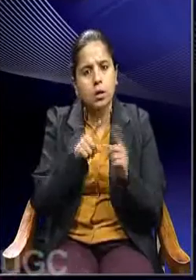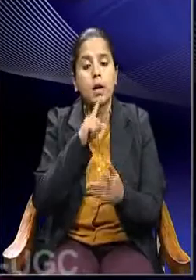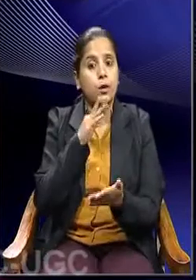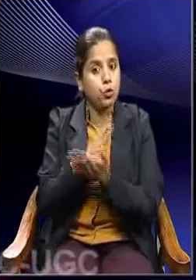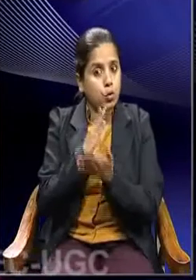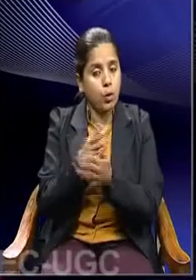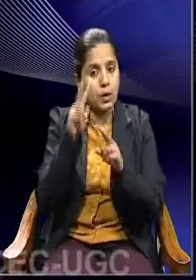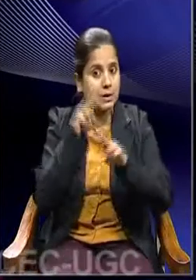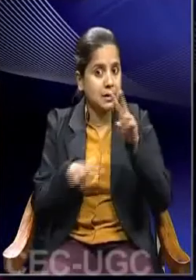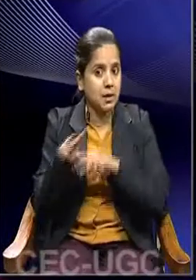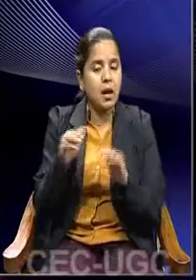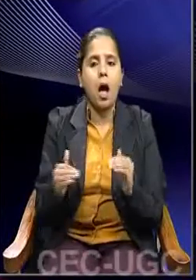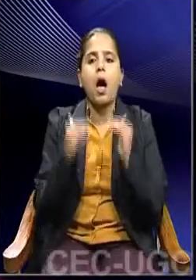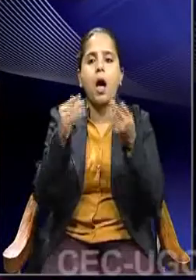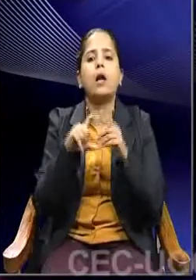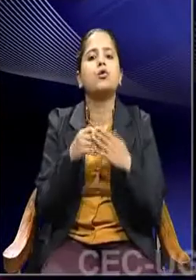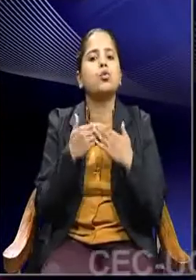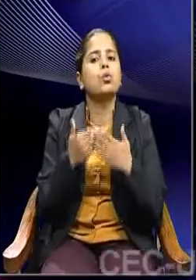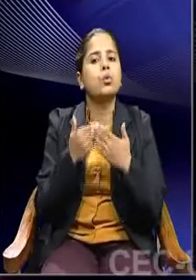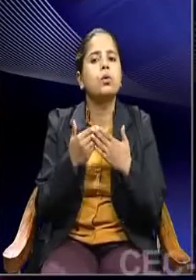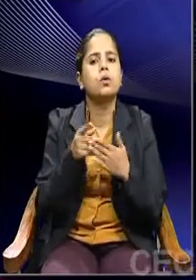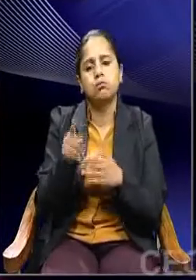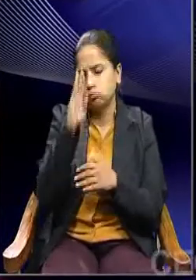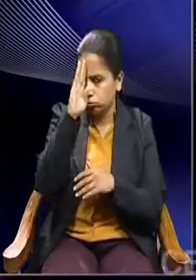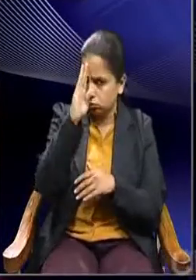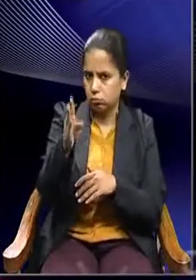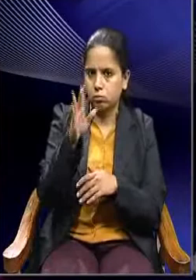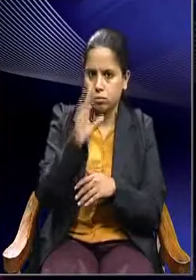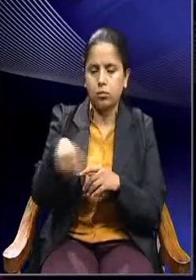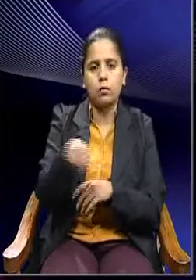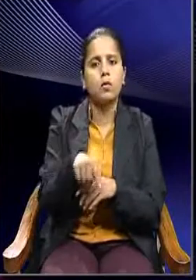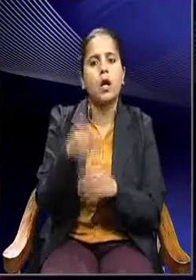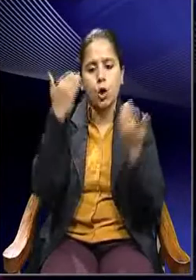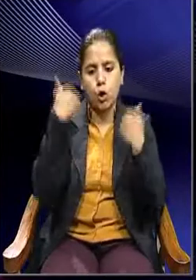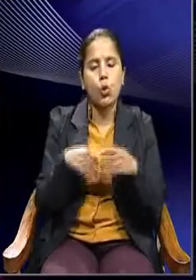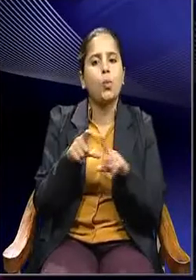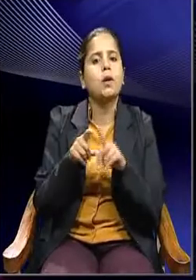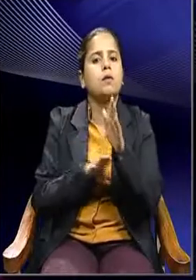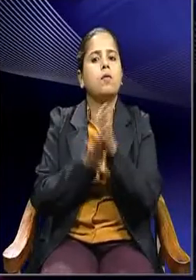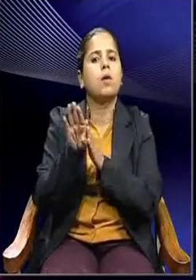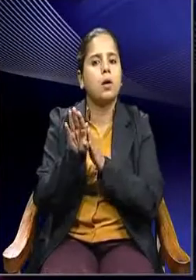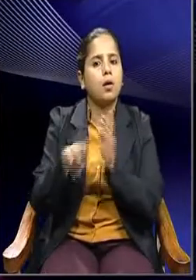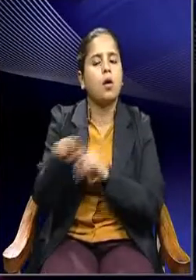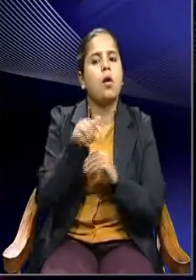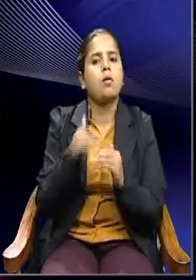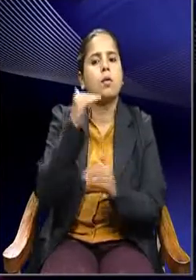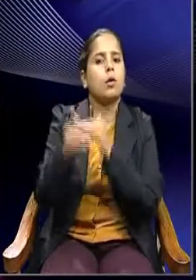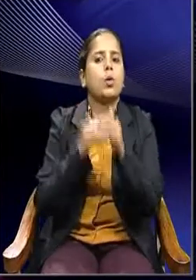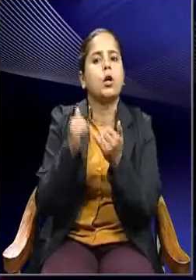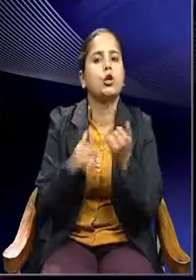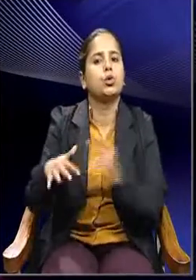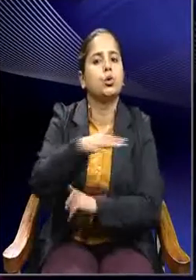that higher education is directed to human development and to the progress of